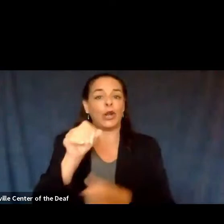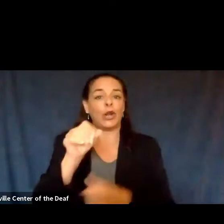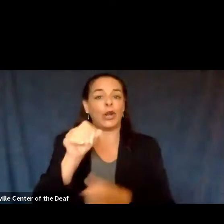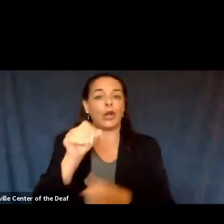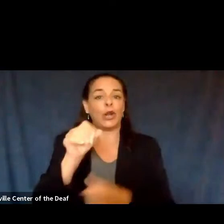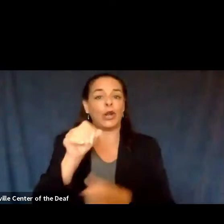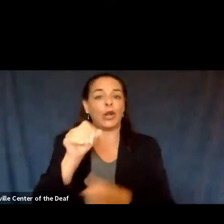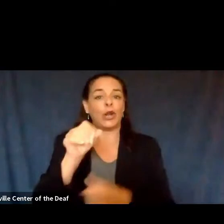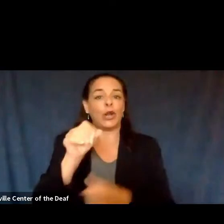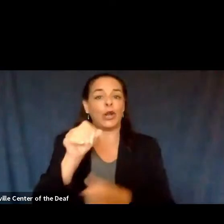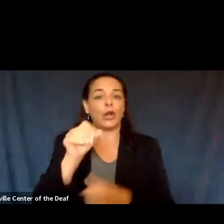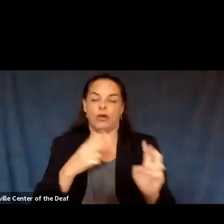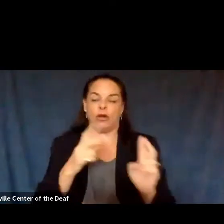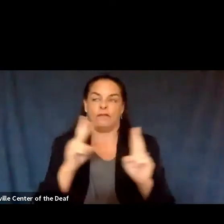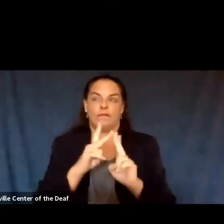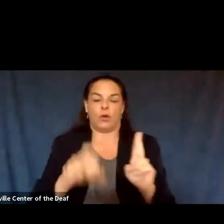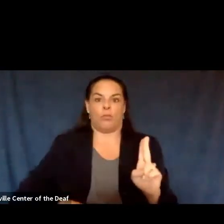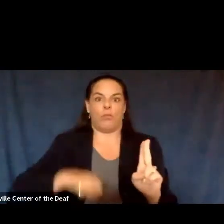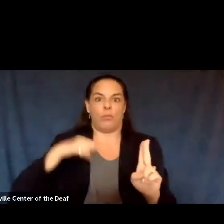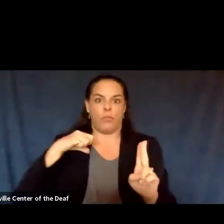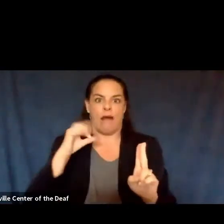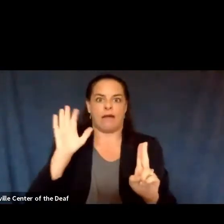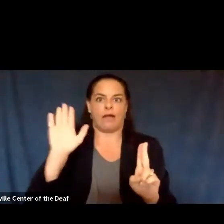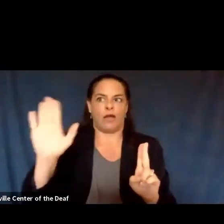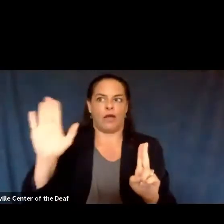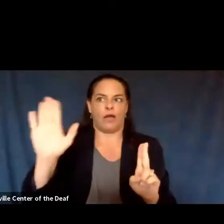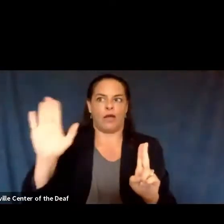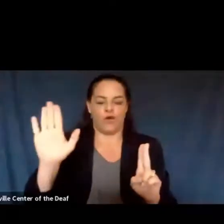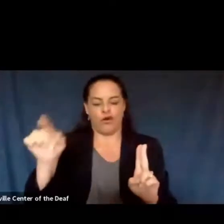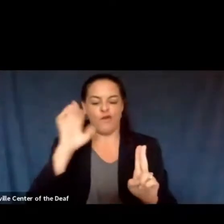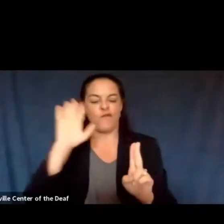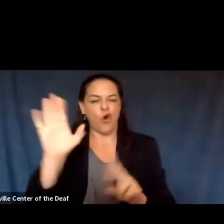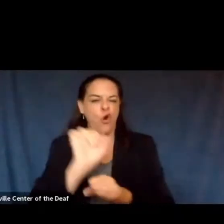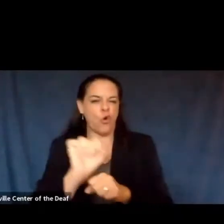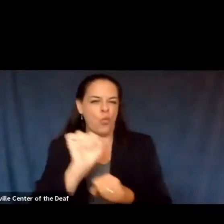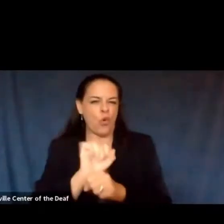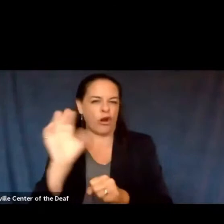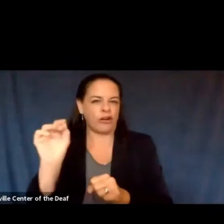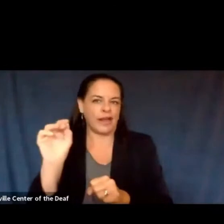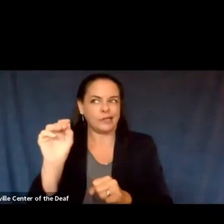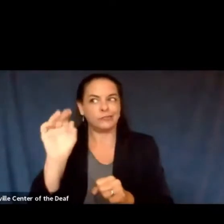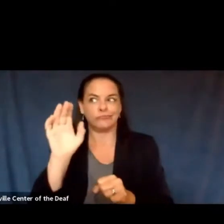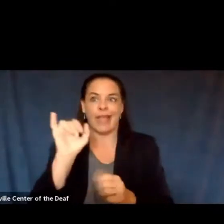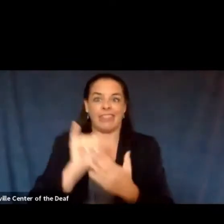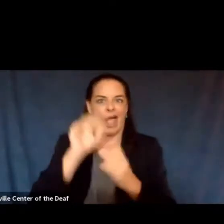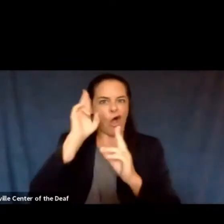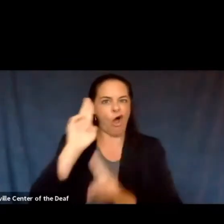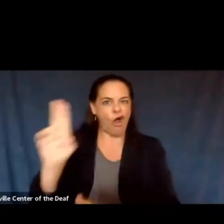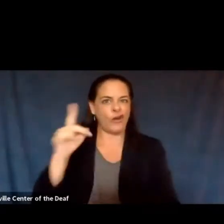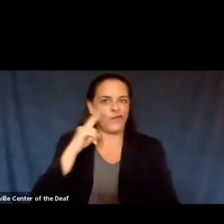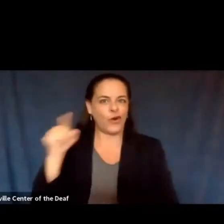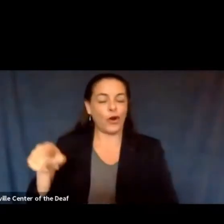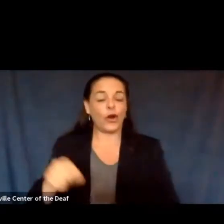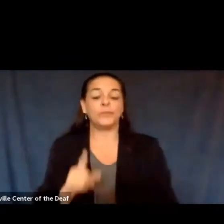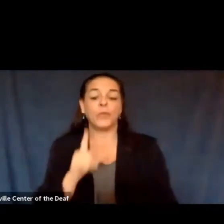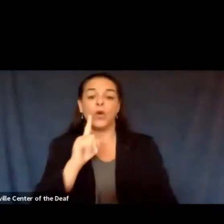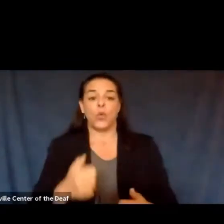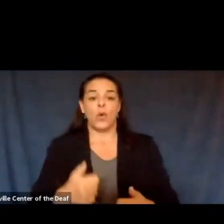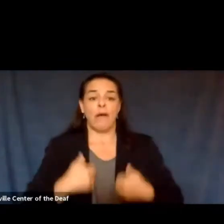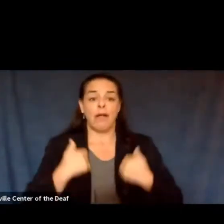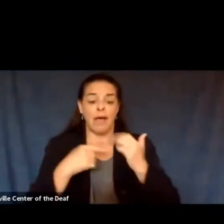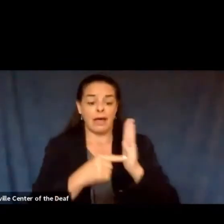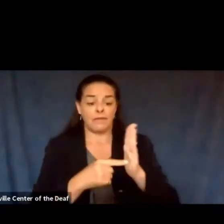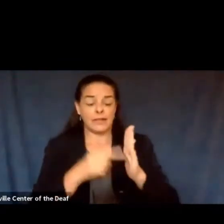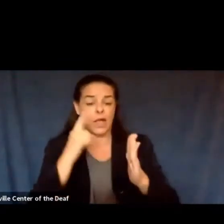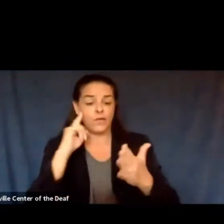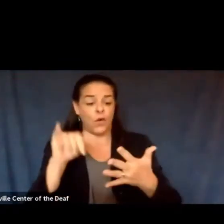are incredibly proud of her for this honor and the work she's doing. Our real life example of putting the 5 core